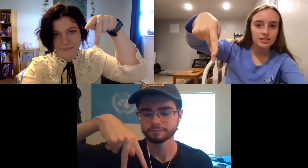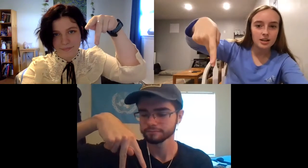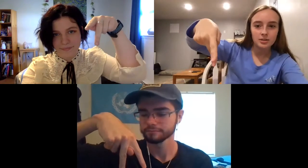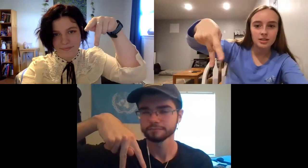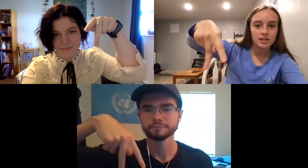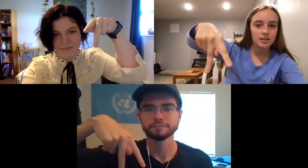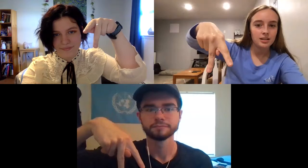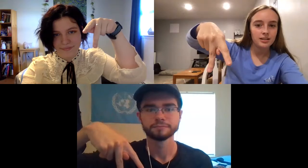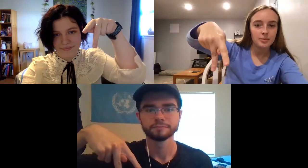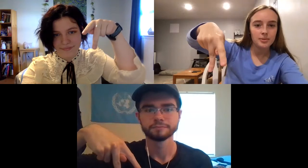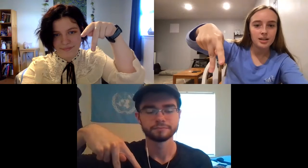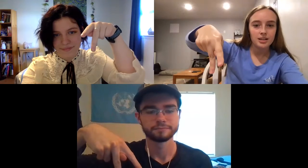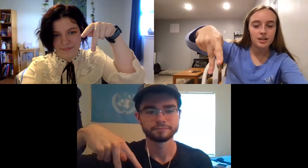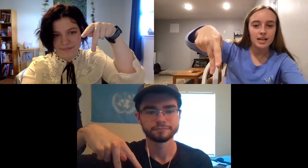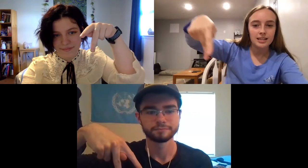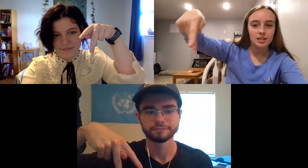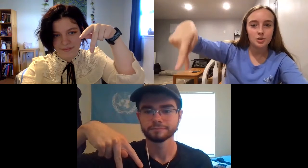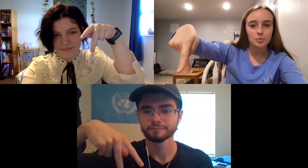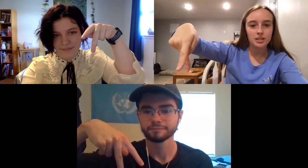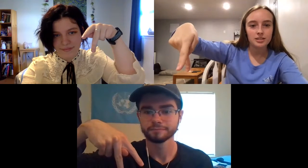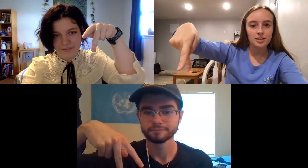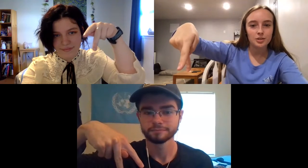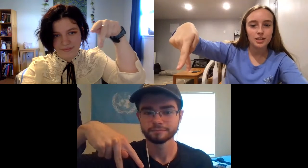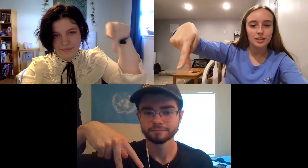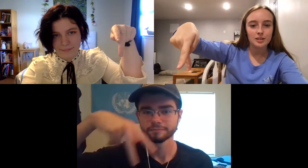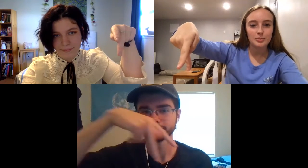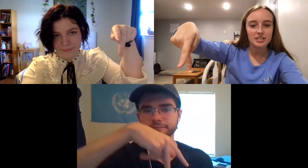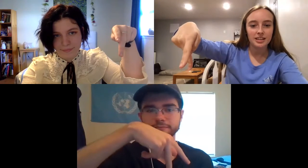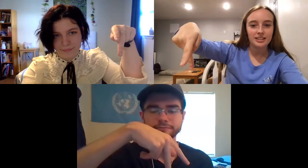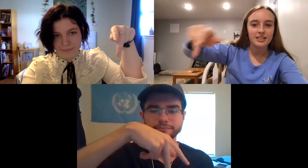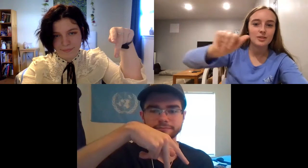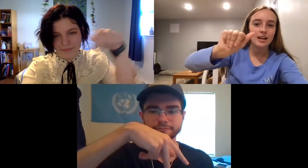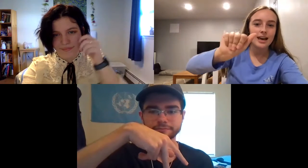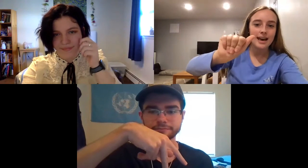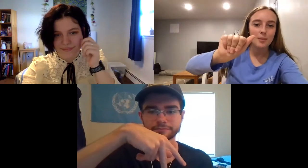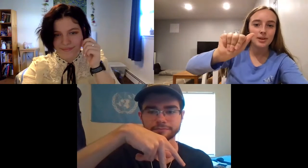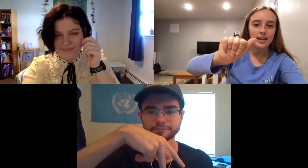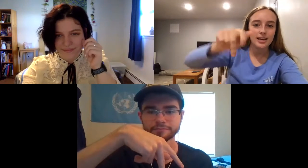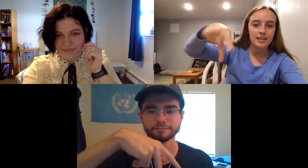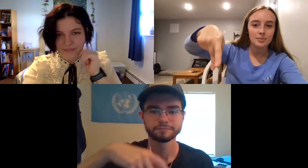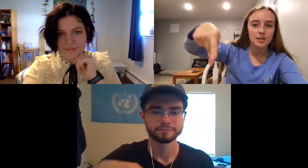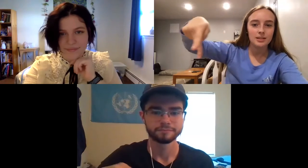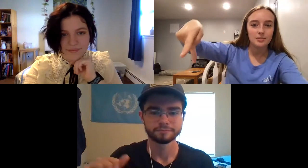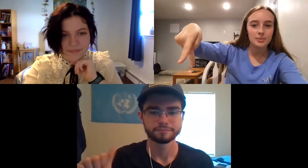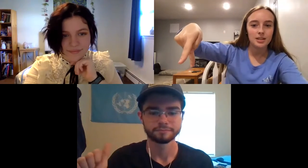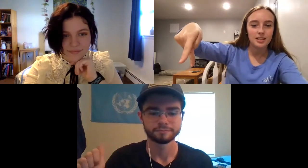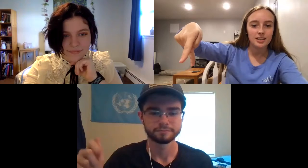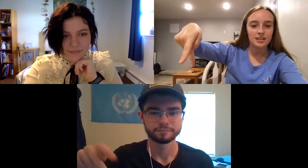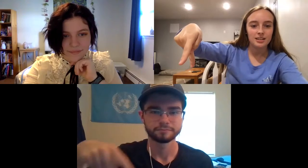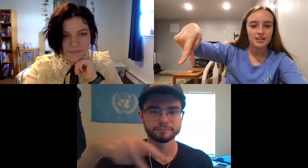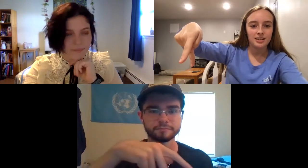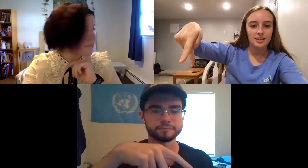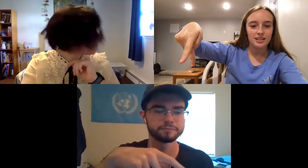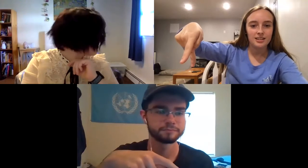it's face down. Yep. And then two Ps. So you can space it like that. So yeah, app, A, P, P.